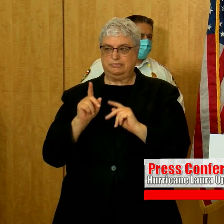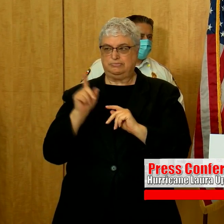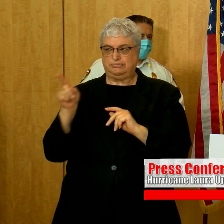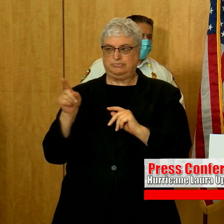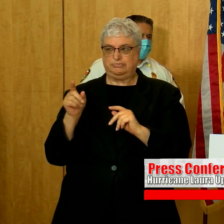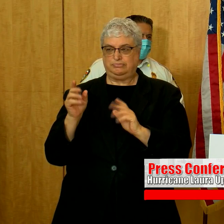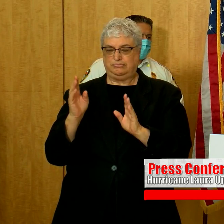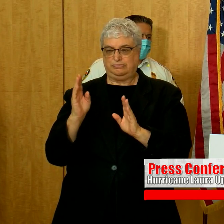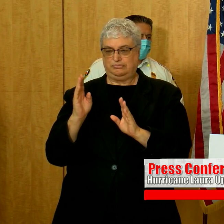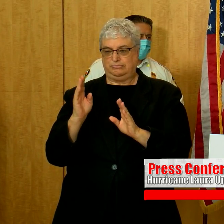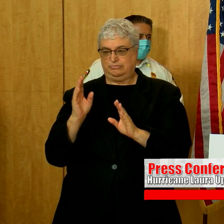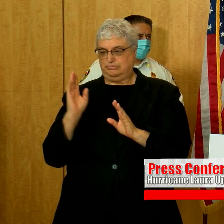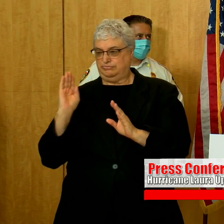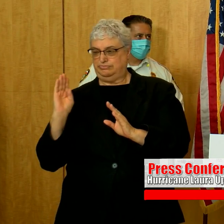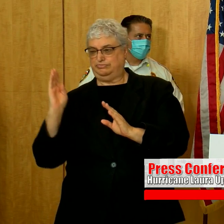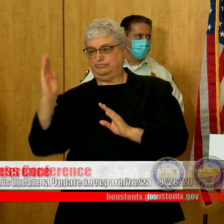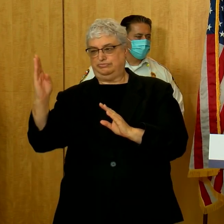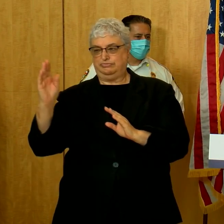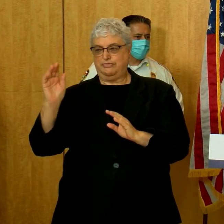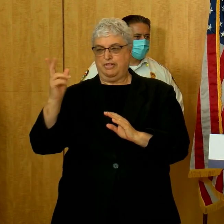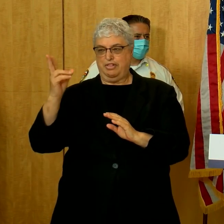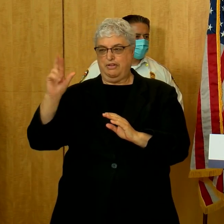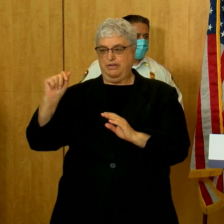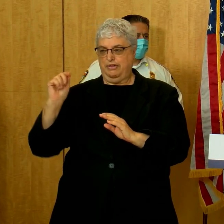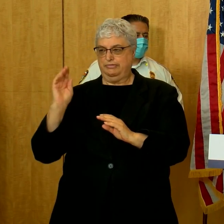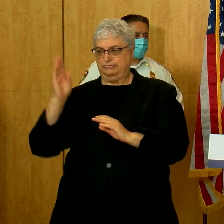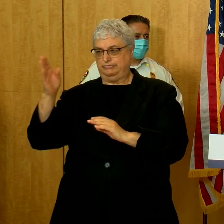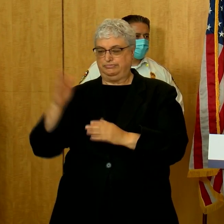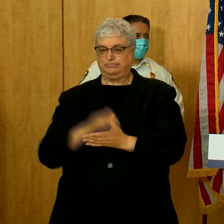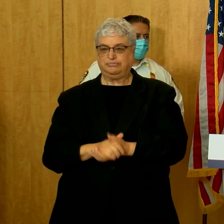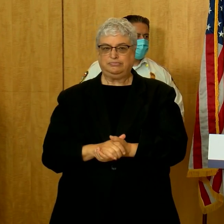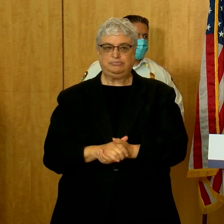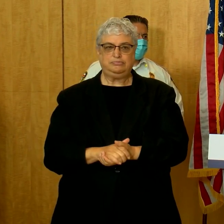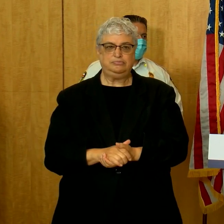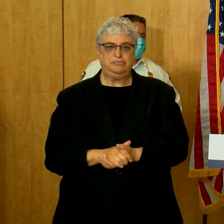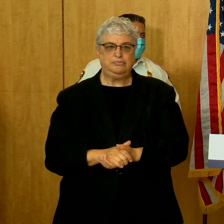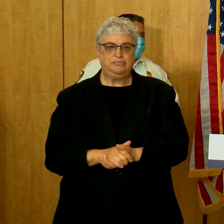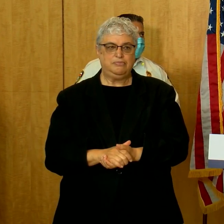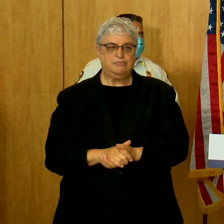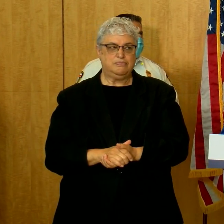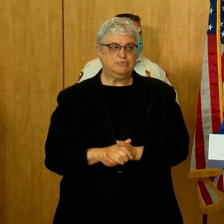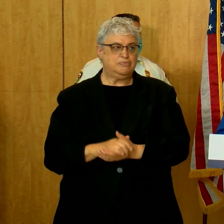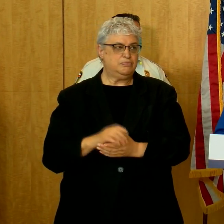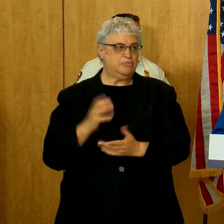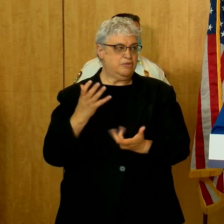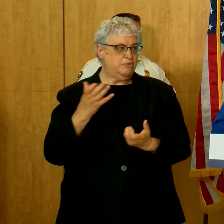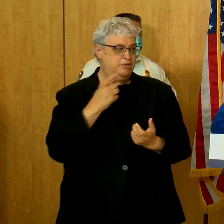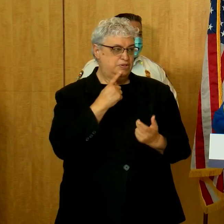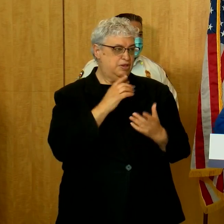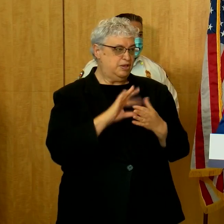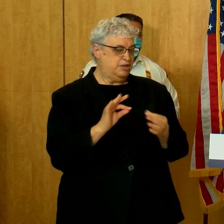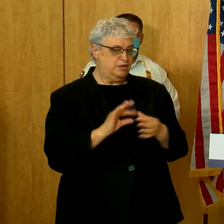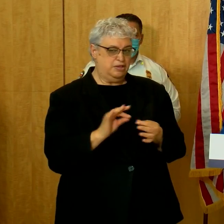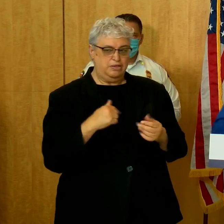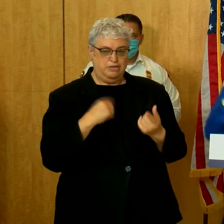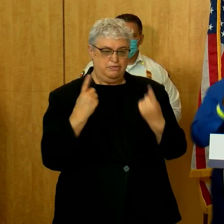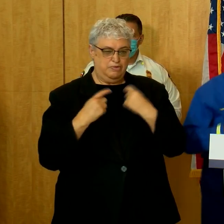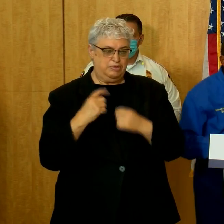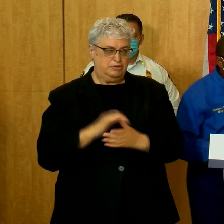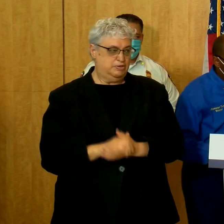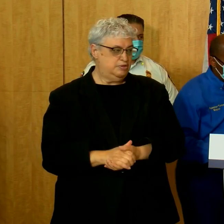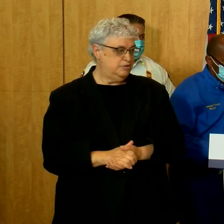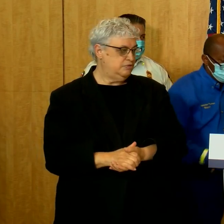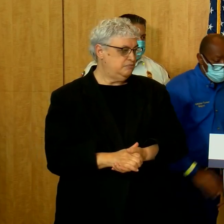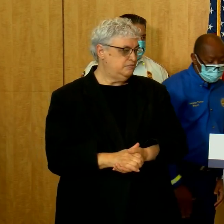the direct line of impact with this storm. Congresswoman, you want to make a few remarks, then we'll have questions